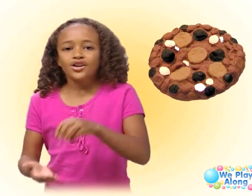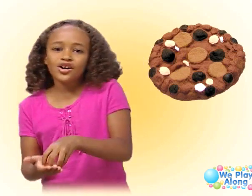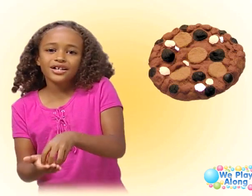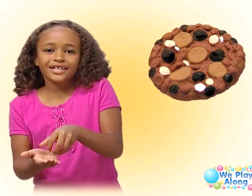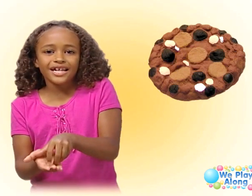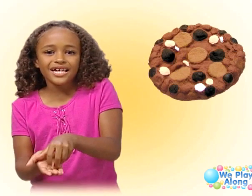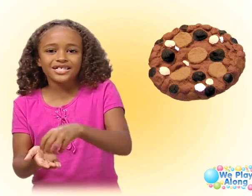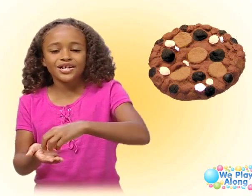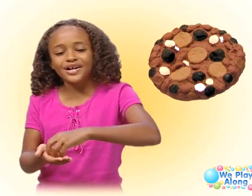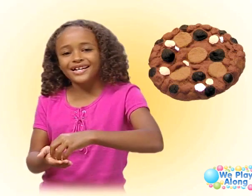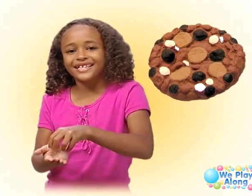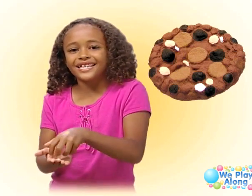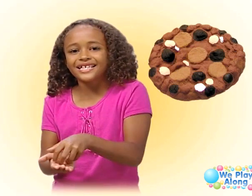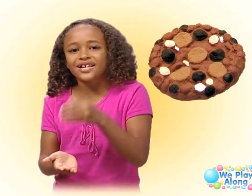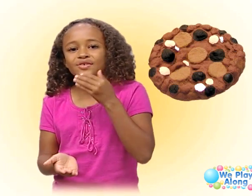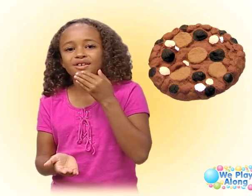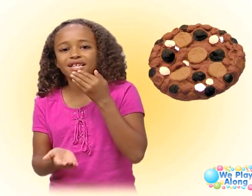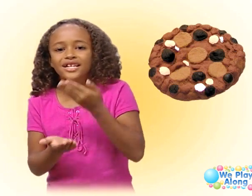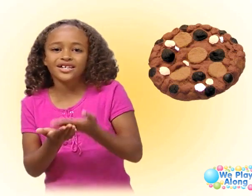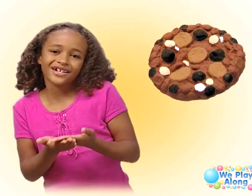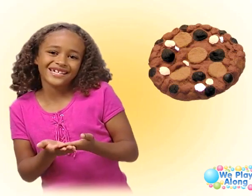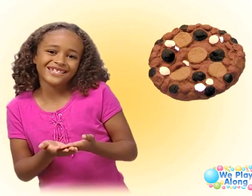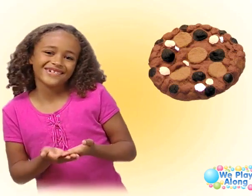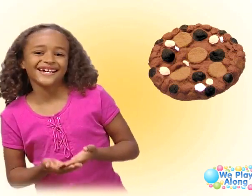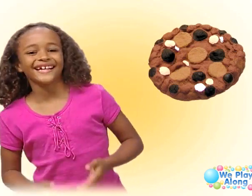Cookies, cookies, a really good treat.